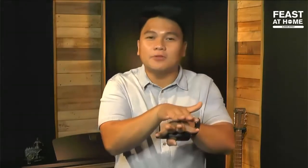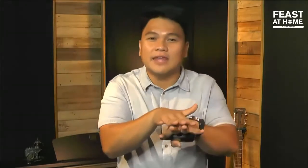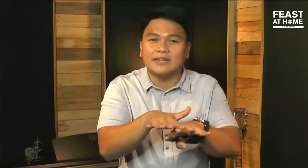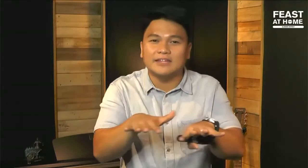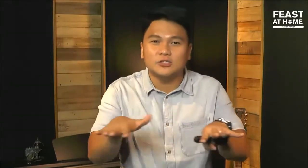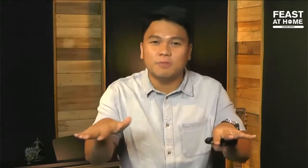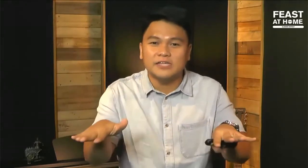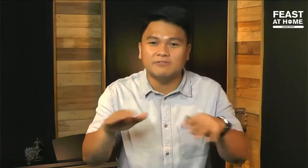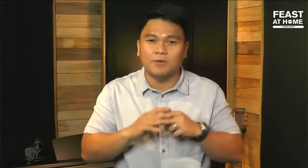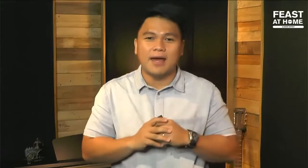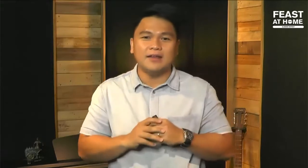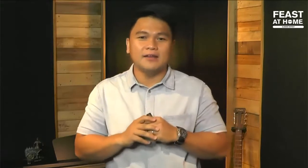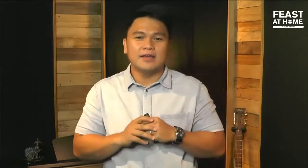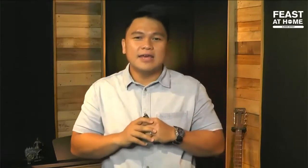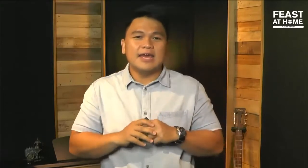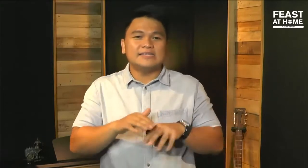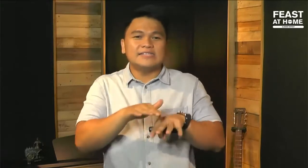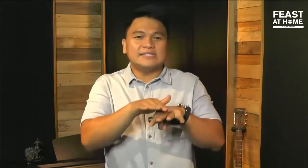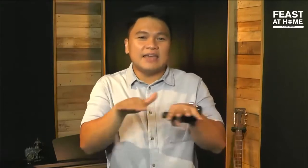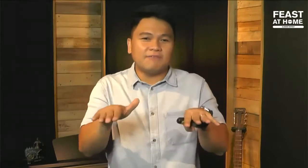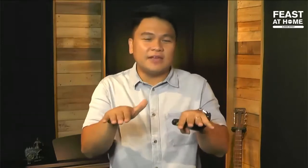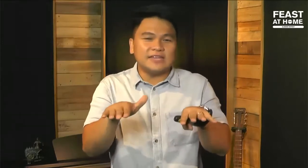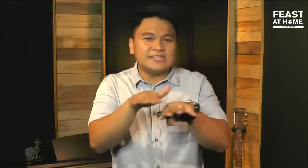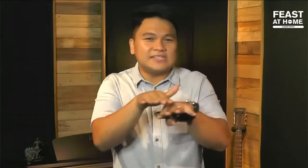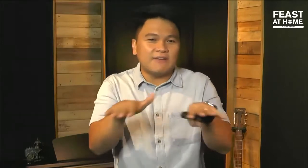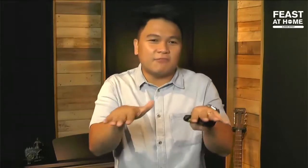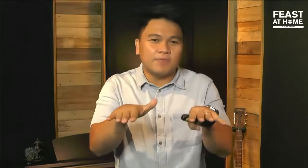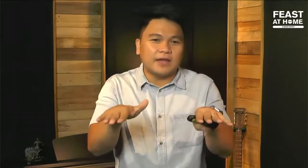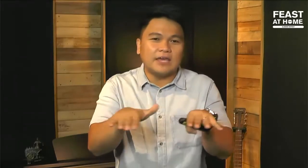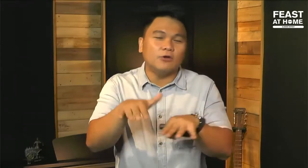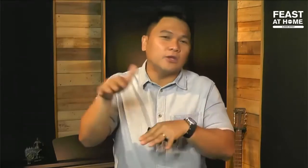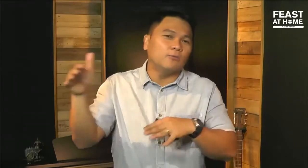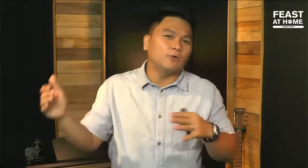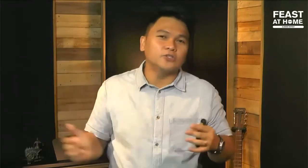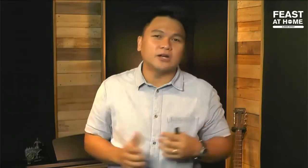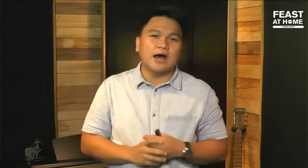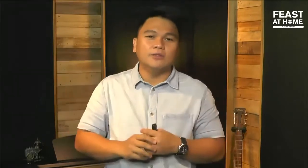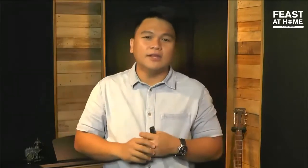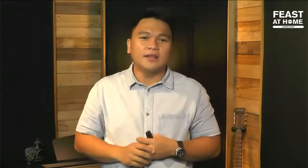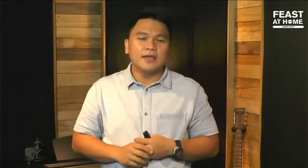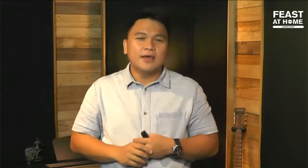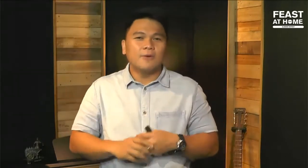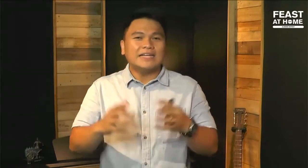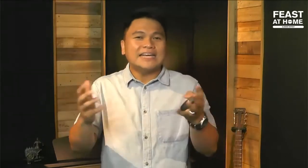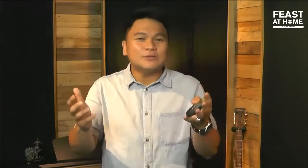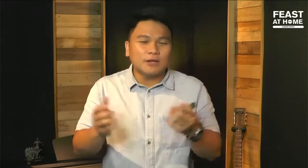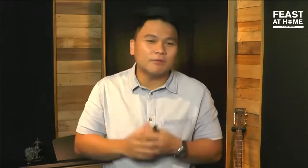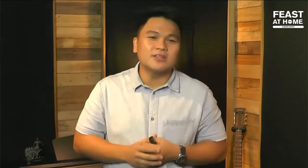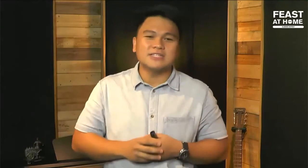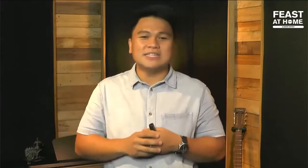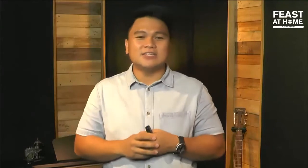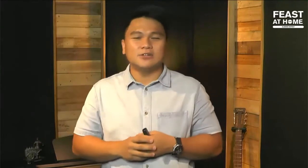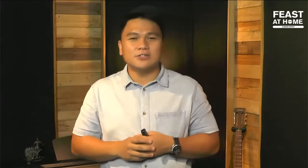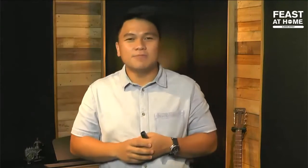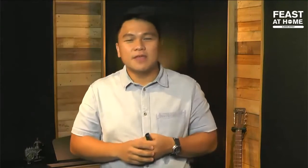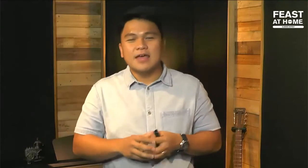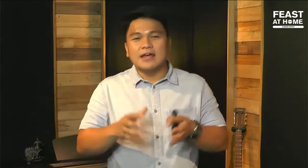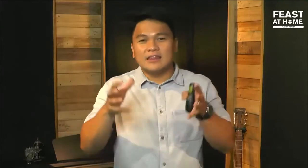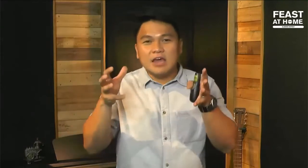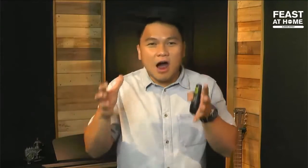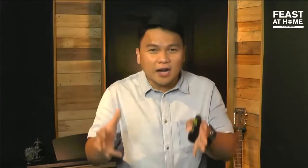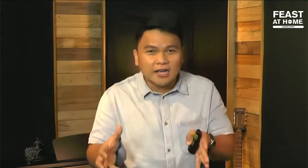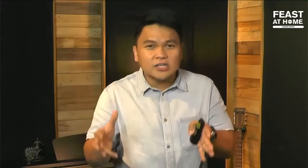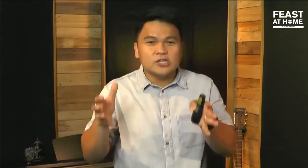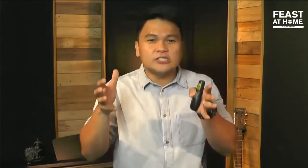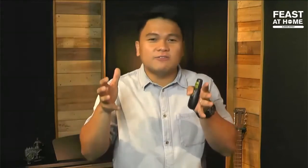divinely protected space for man? It's safe from the chaotic waters around it. Well, guess what, brothers and sisters?